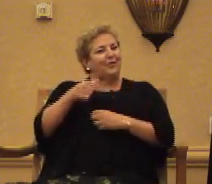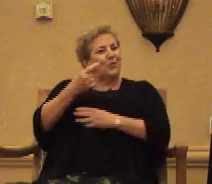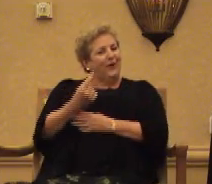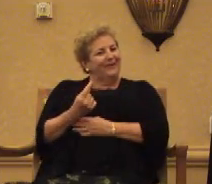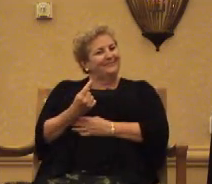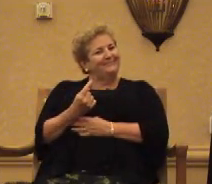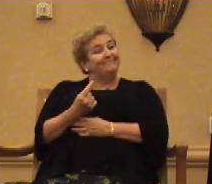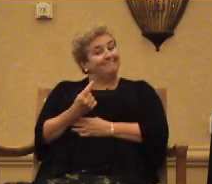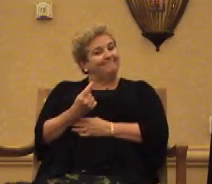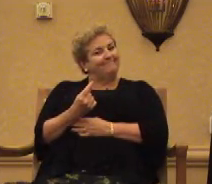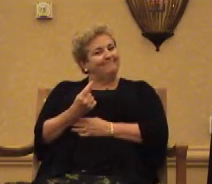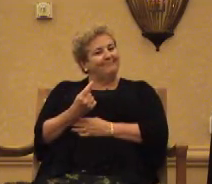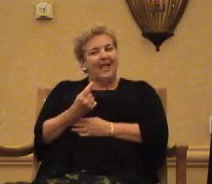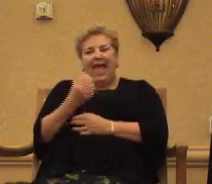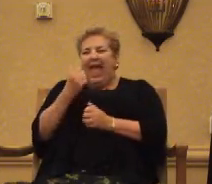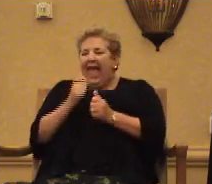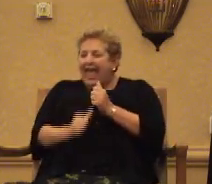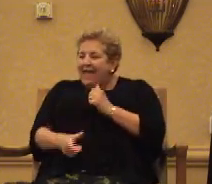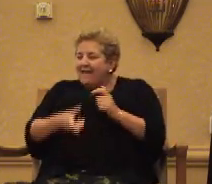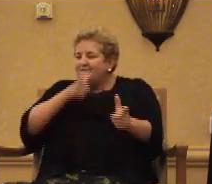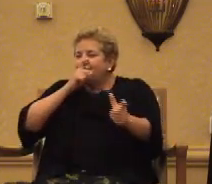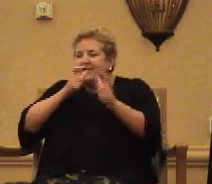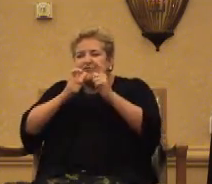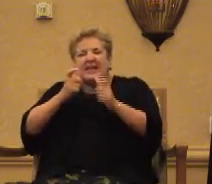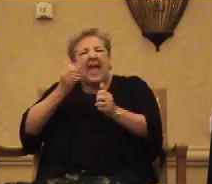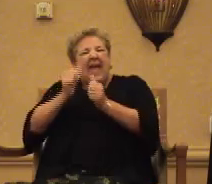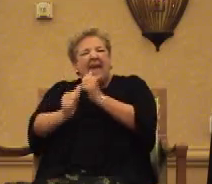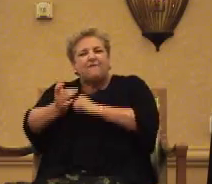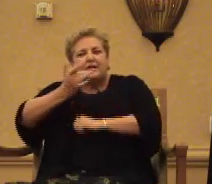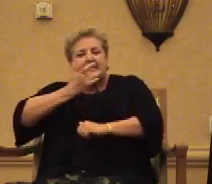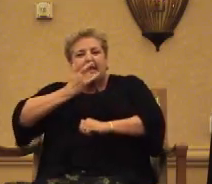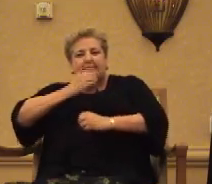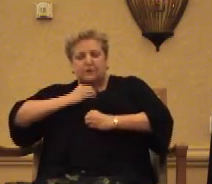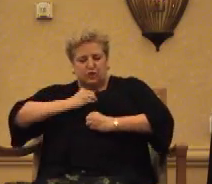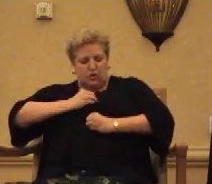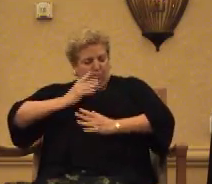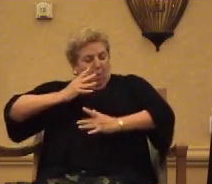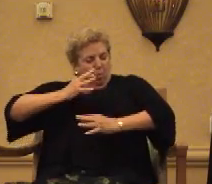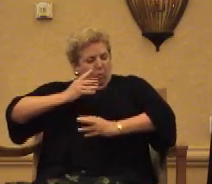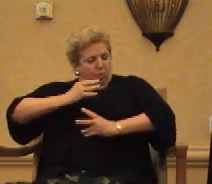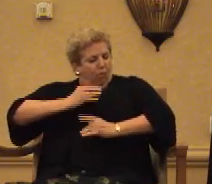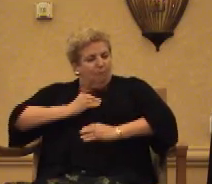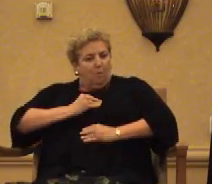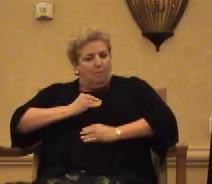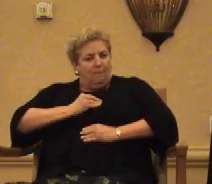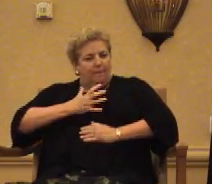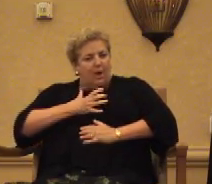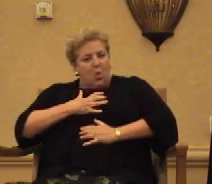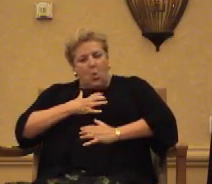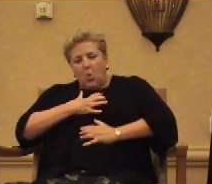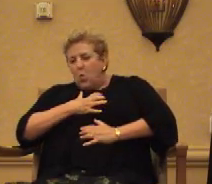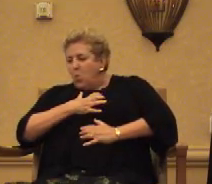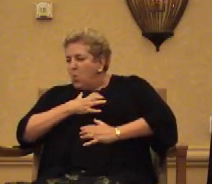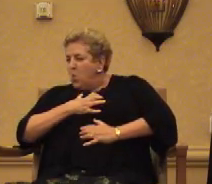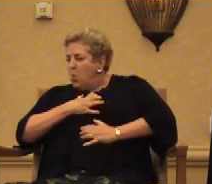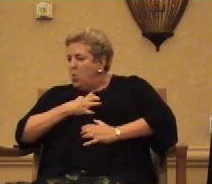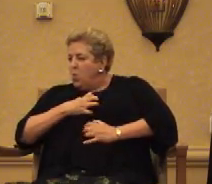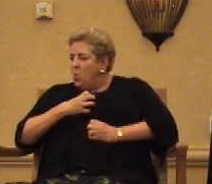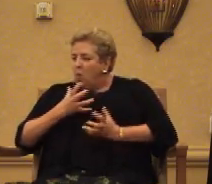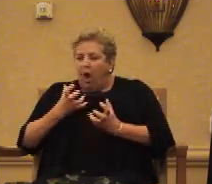every drink of alcohol I have ever taken lights something up inside me that just yearns for more of that feeling. And